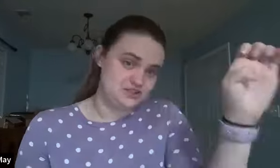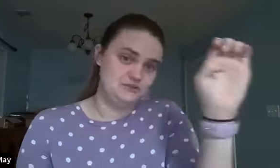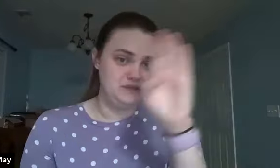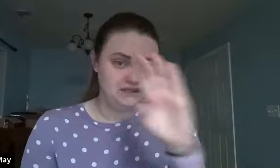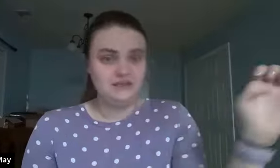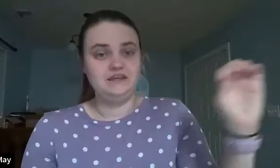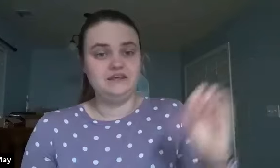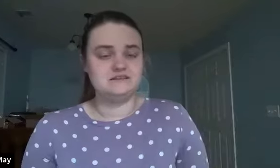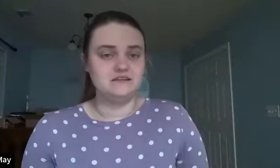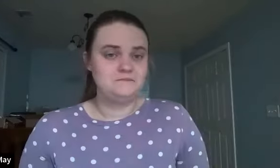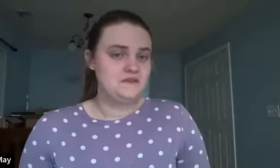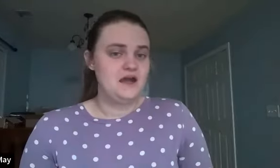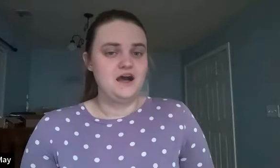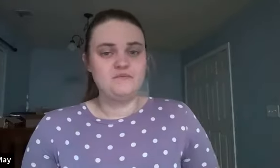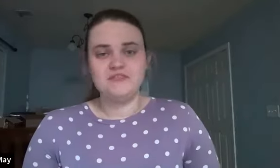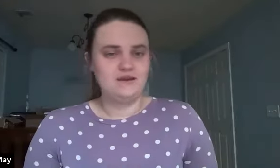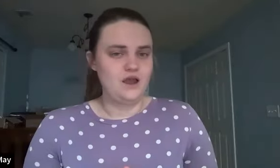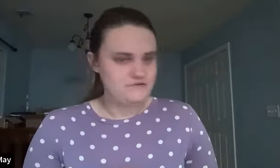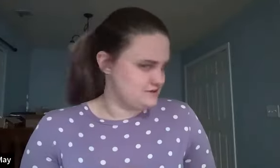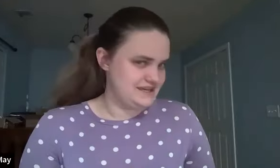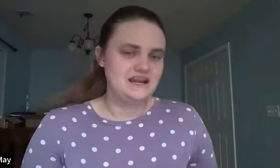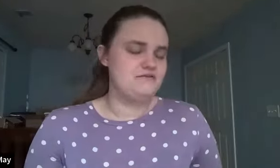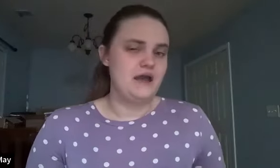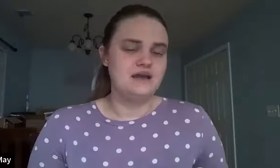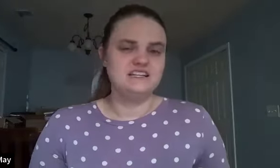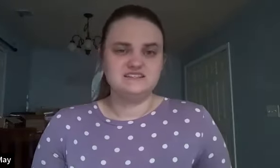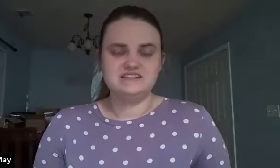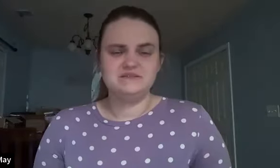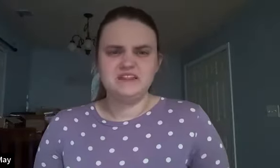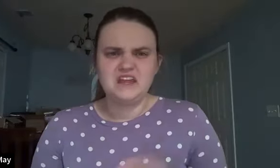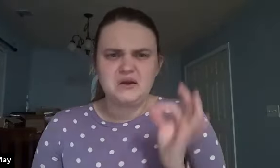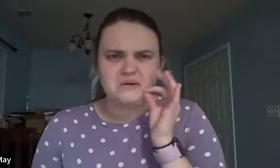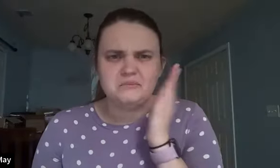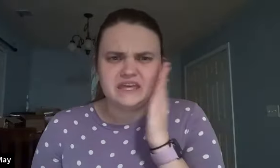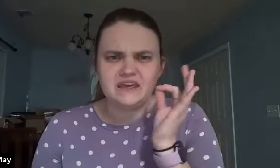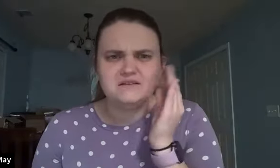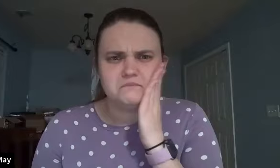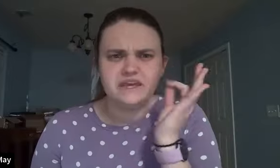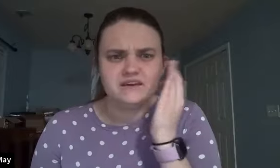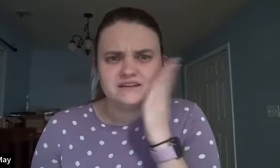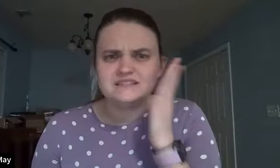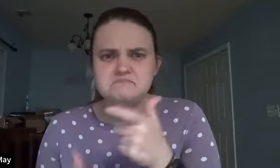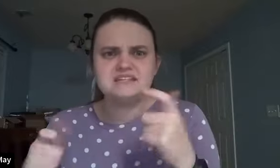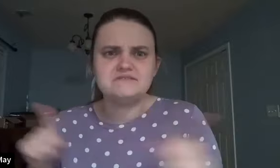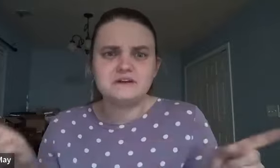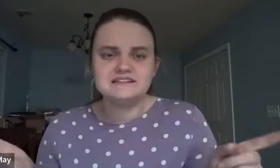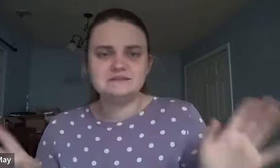just do B-E easily. And then every kid I've had is consistently like, no, B. It's a big difference. And I'm